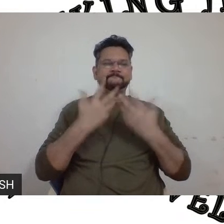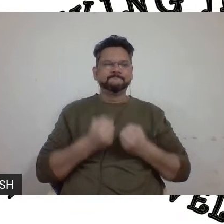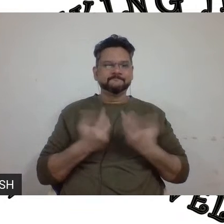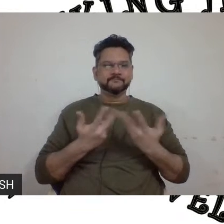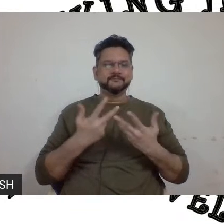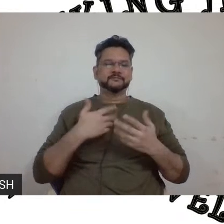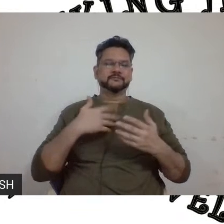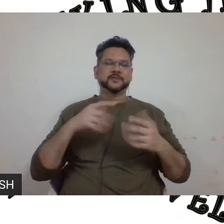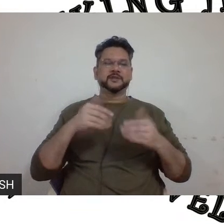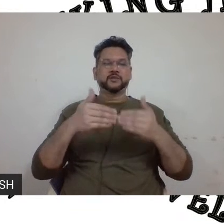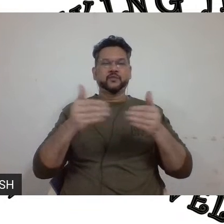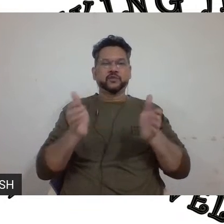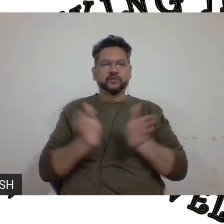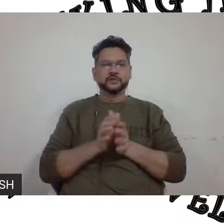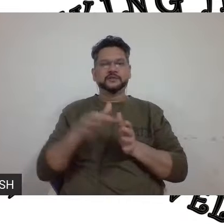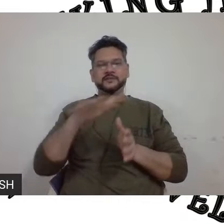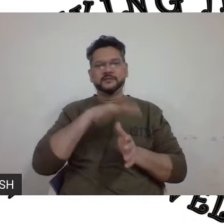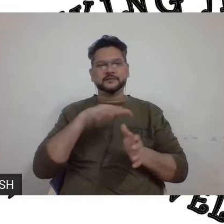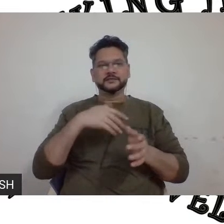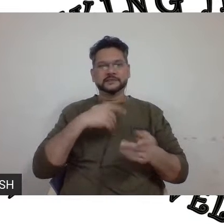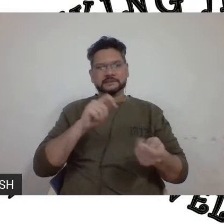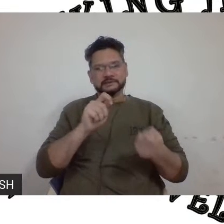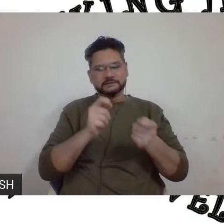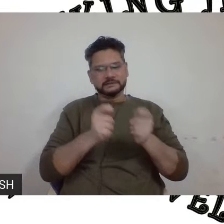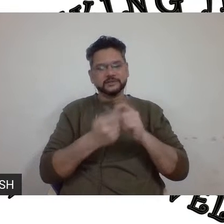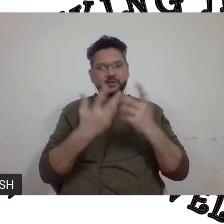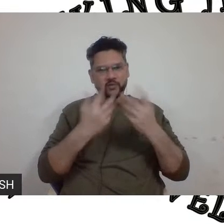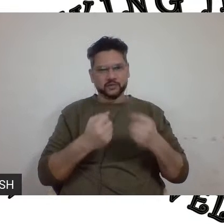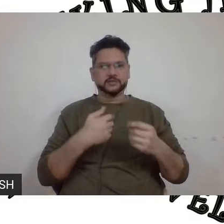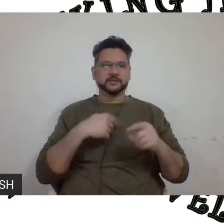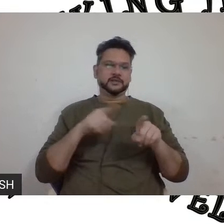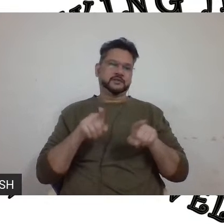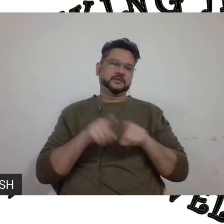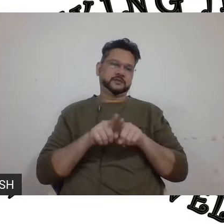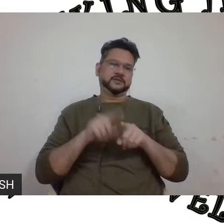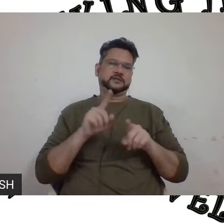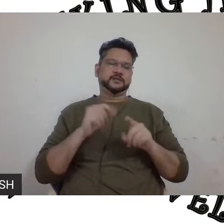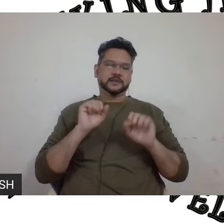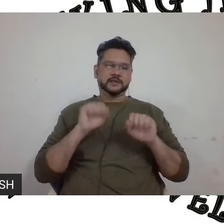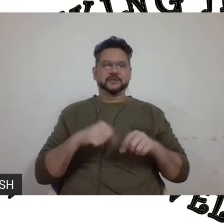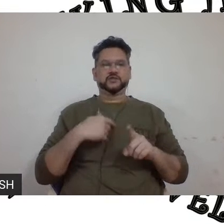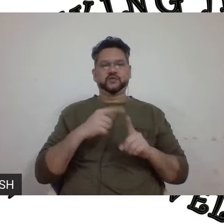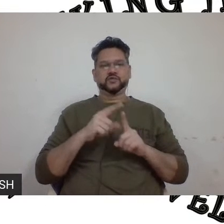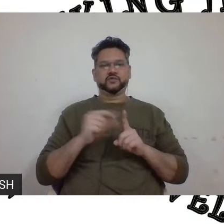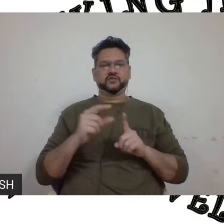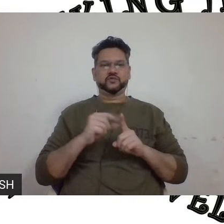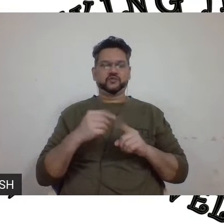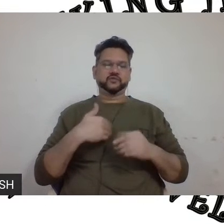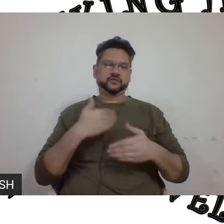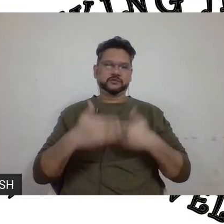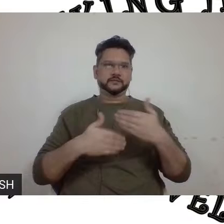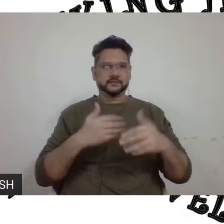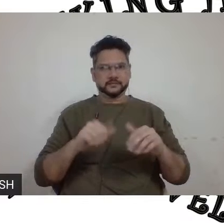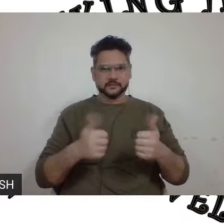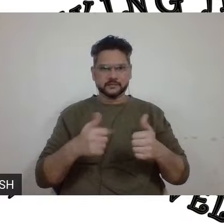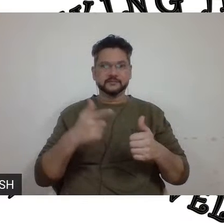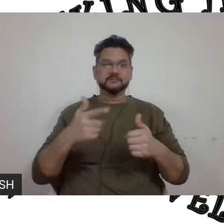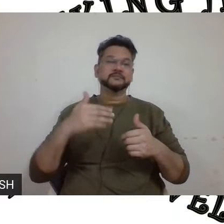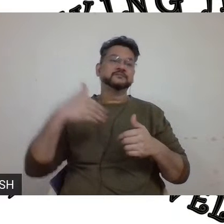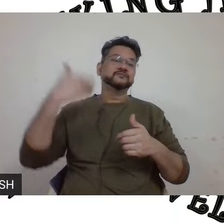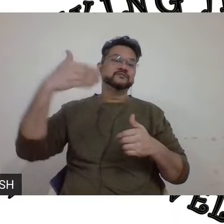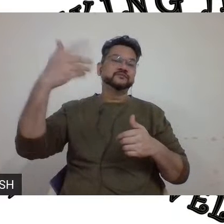and be an example for the upcoming generations, that things are possible from and